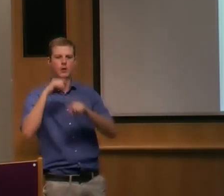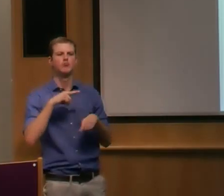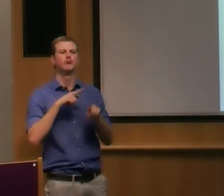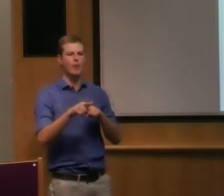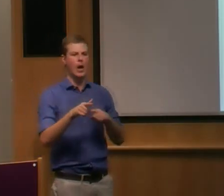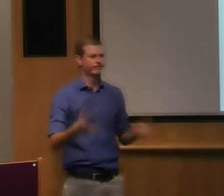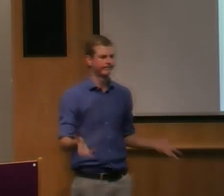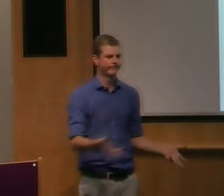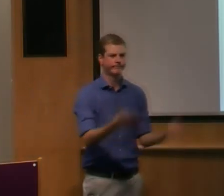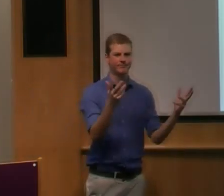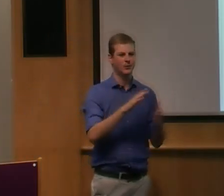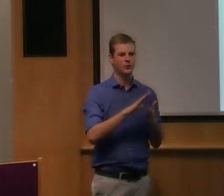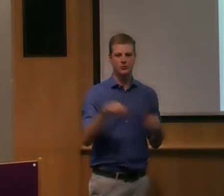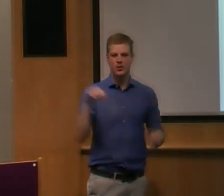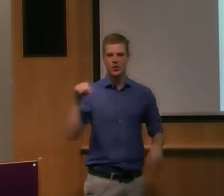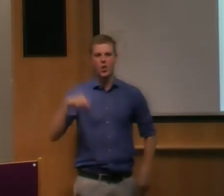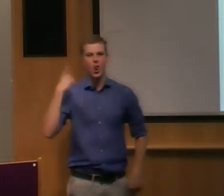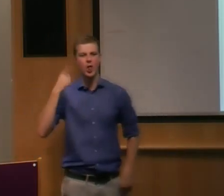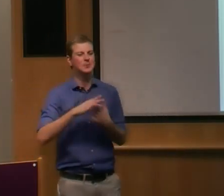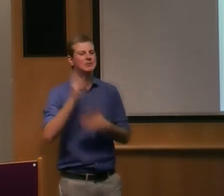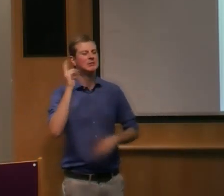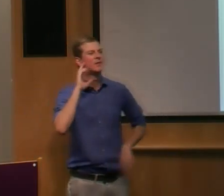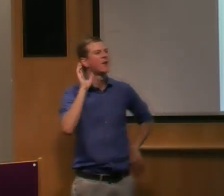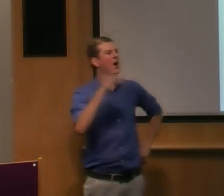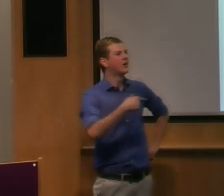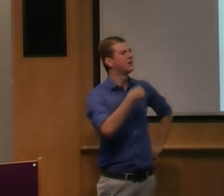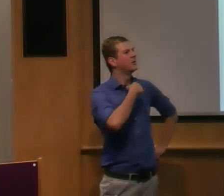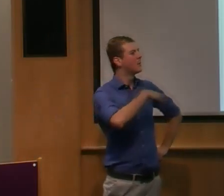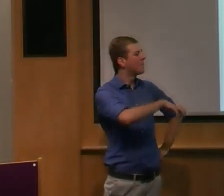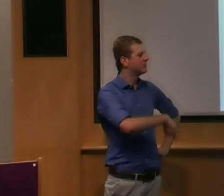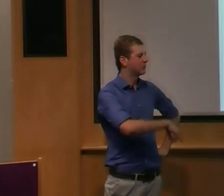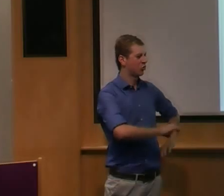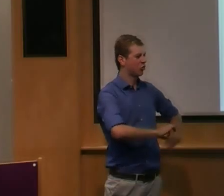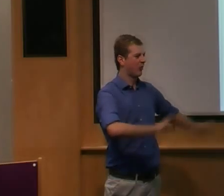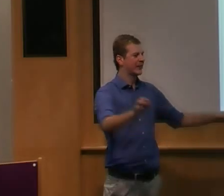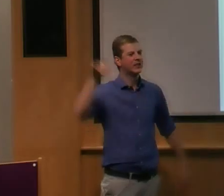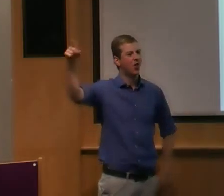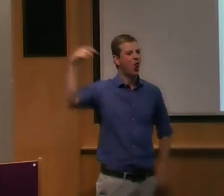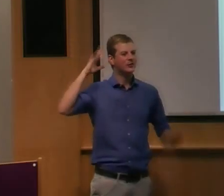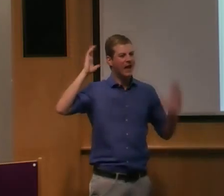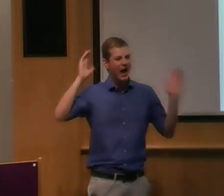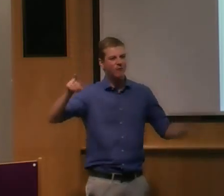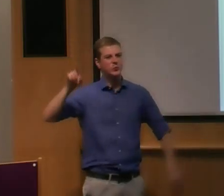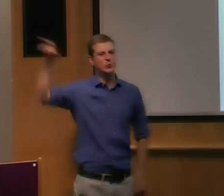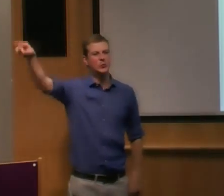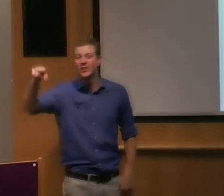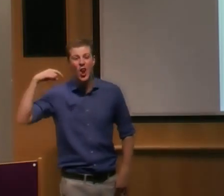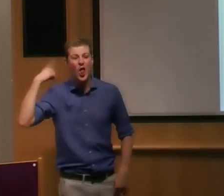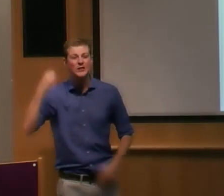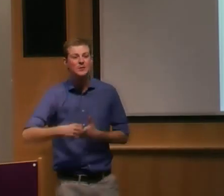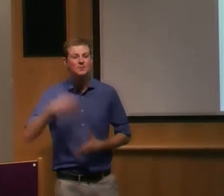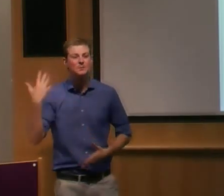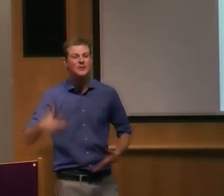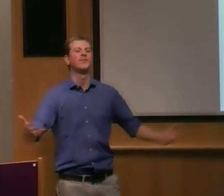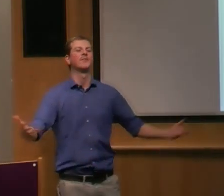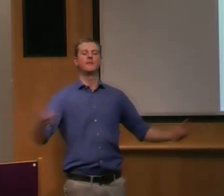they are, we need to try and empower and motivate young deaf people Moradin Letterkenny, because it's often said they're all